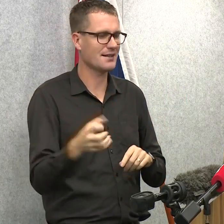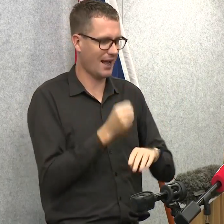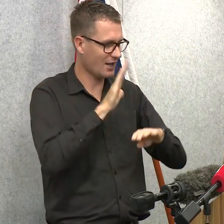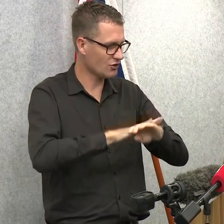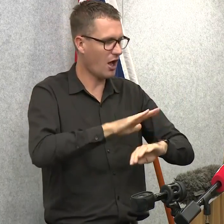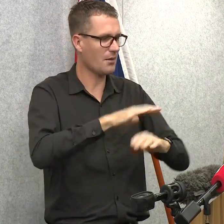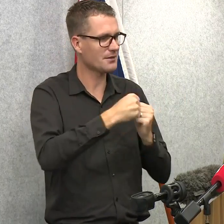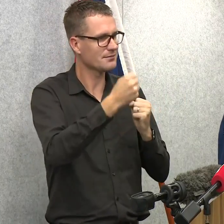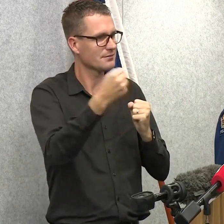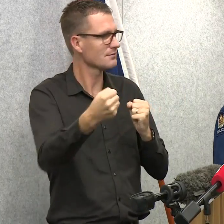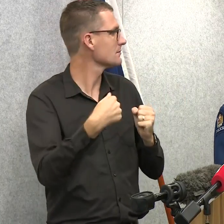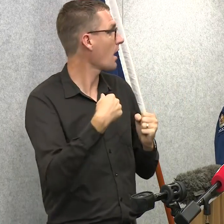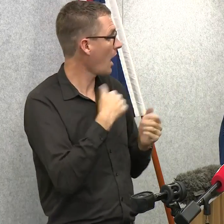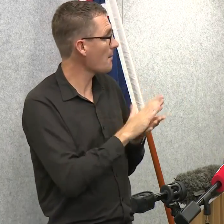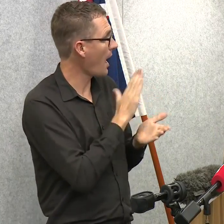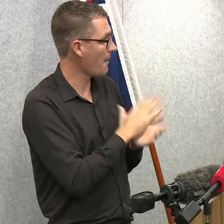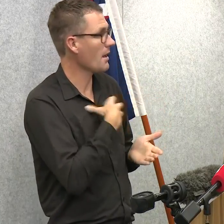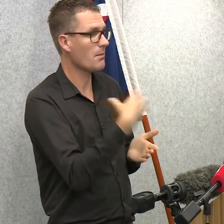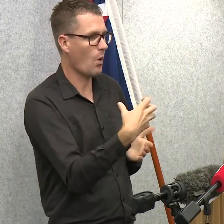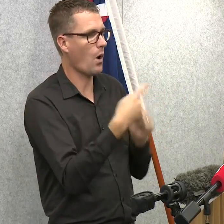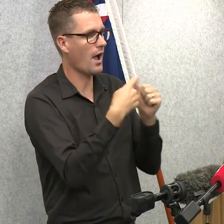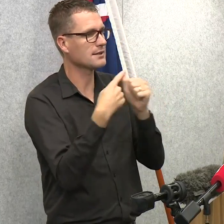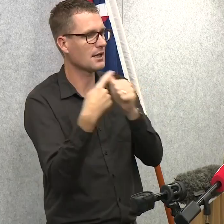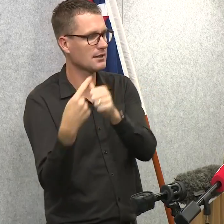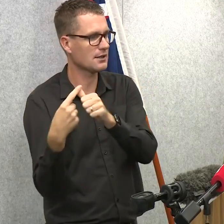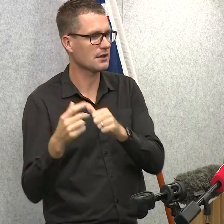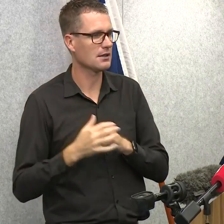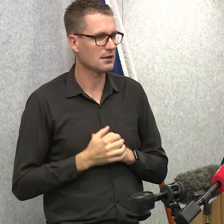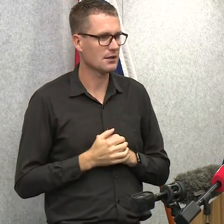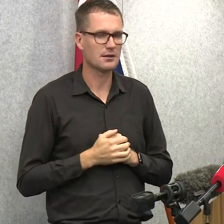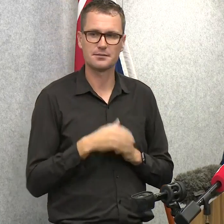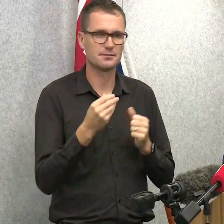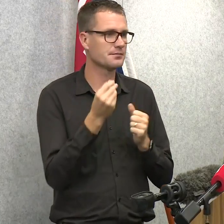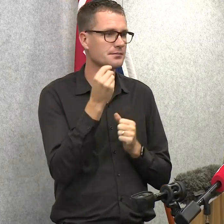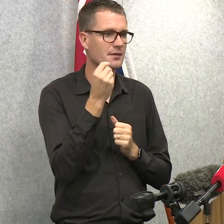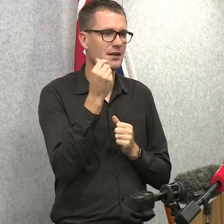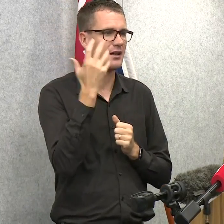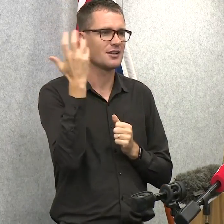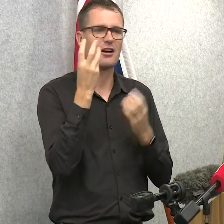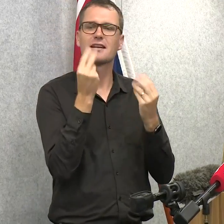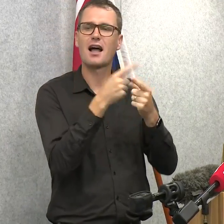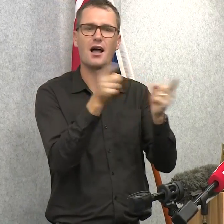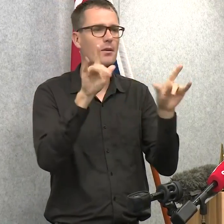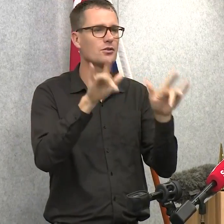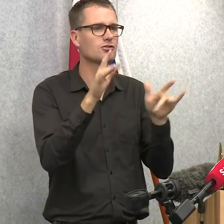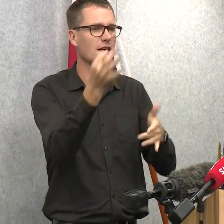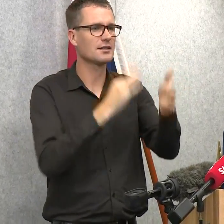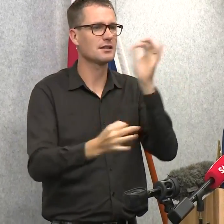I'm happy to answer more questions. Can you roll out more? Sorry, there's some who haven't had an opportunity yet.